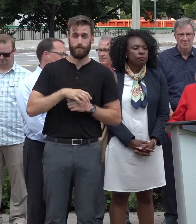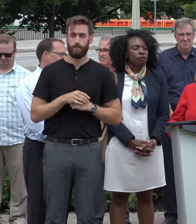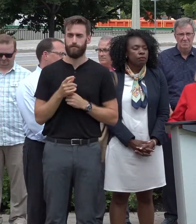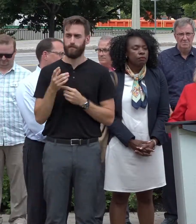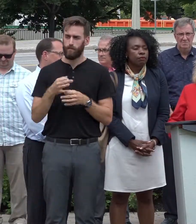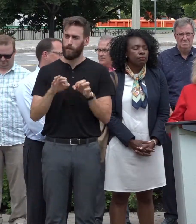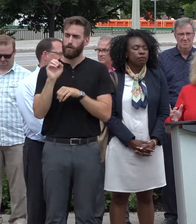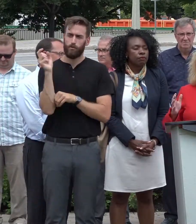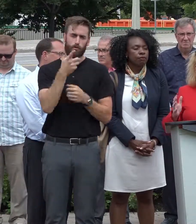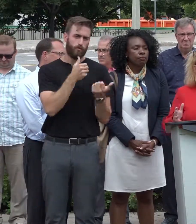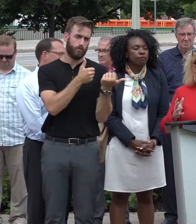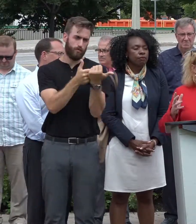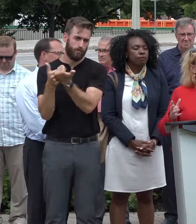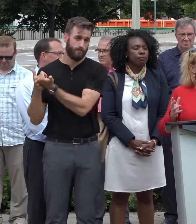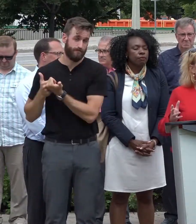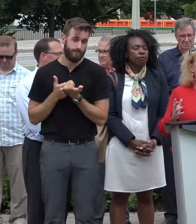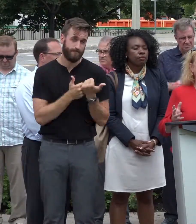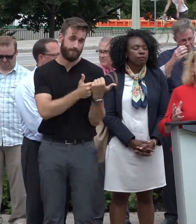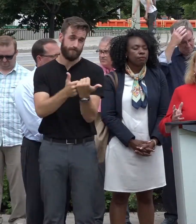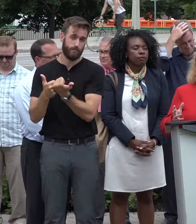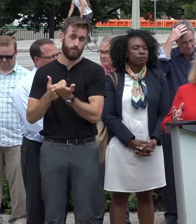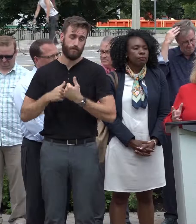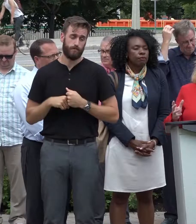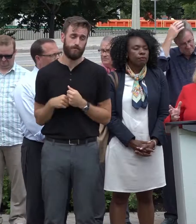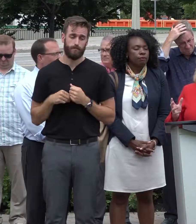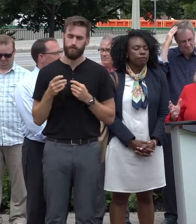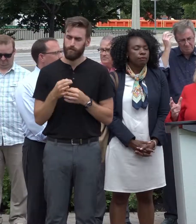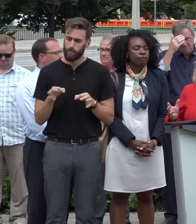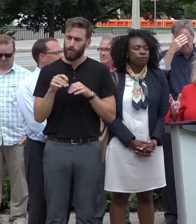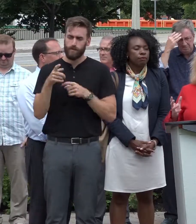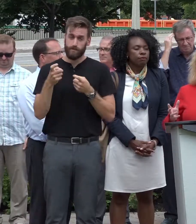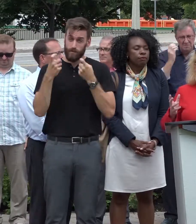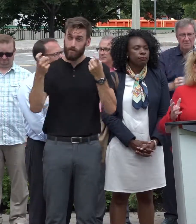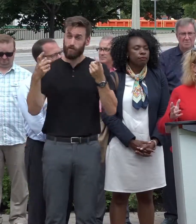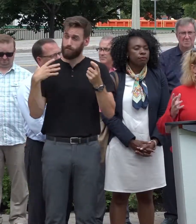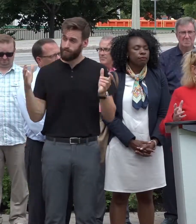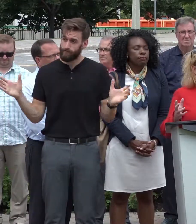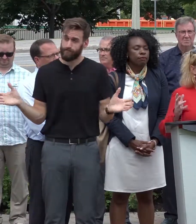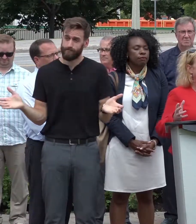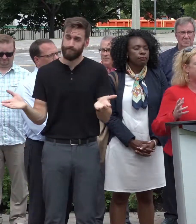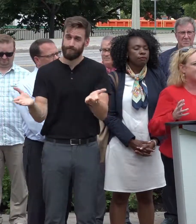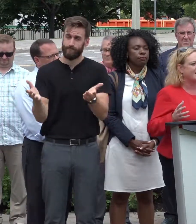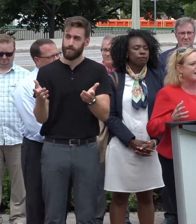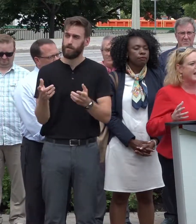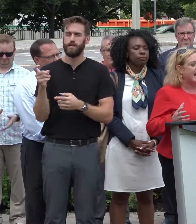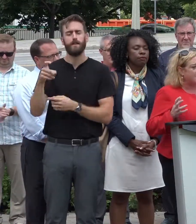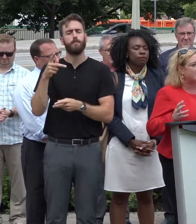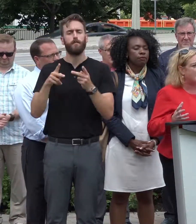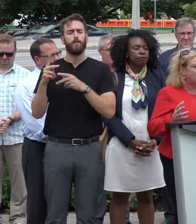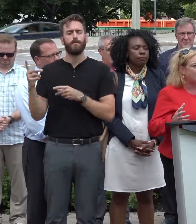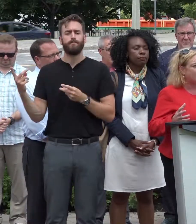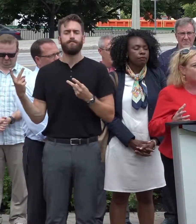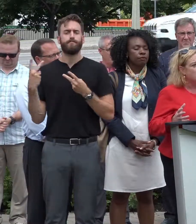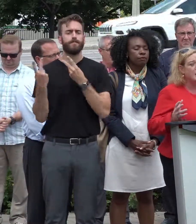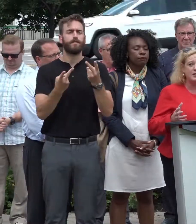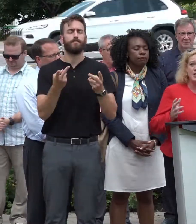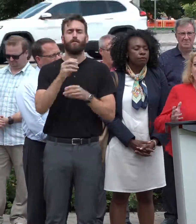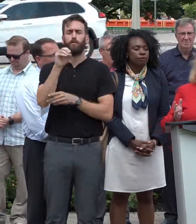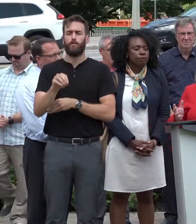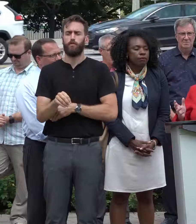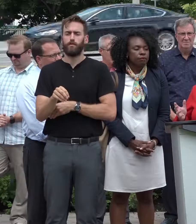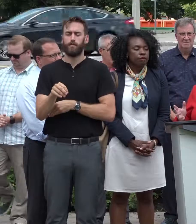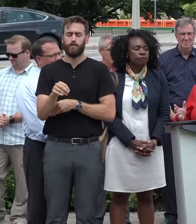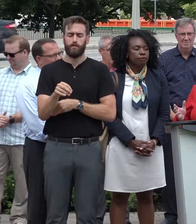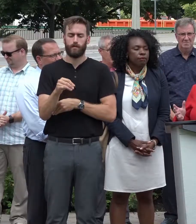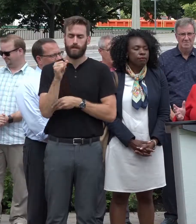another. It's important that we continue to have this festival, but it's also important that we bring people to our great city. And they're coming here. So every